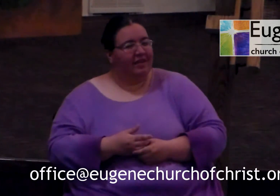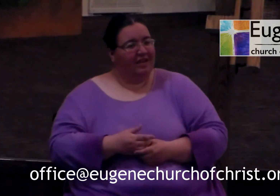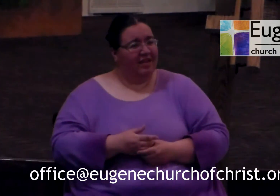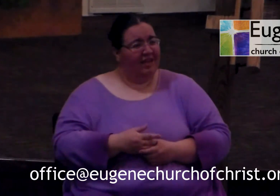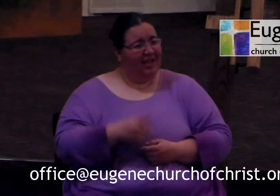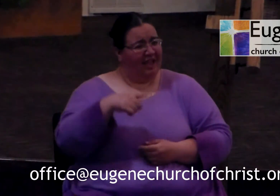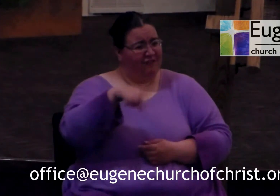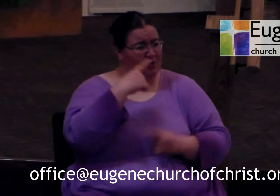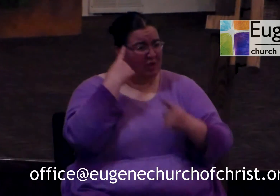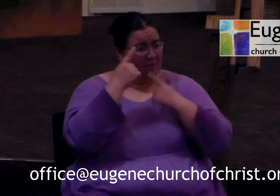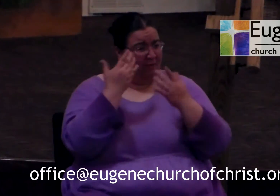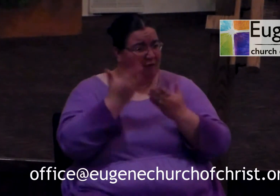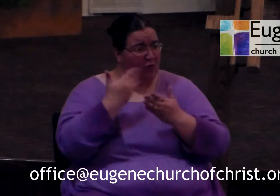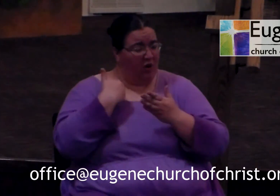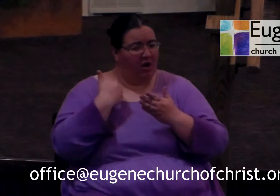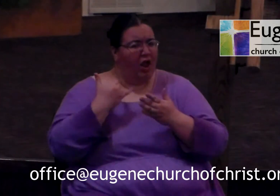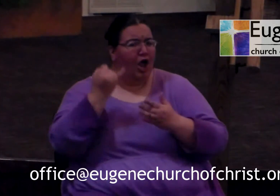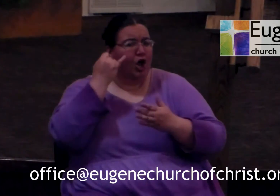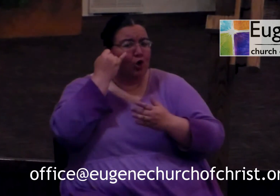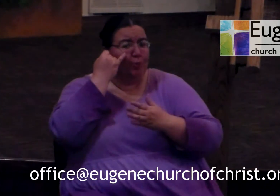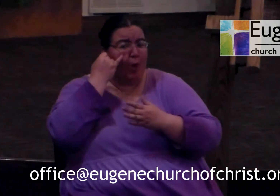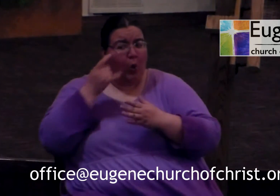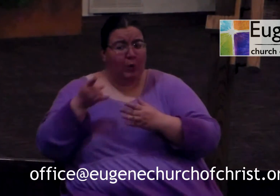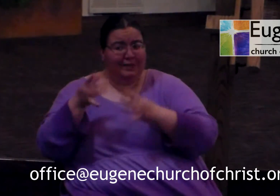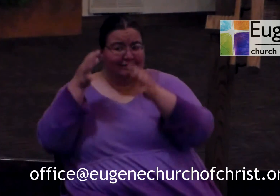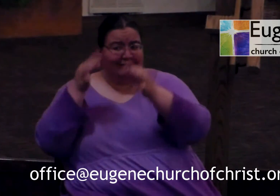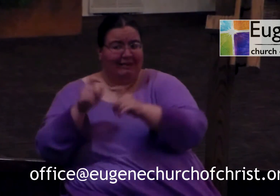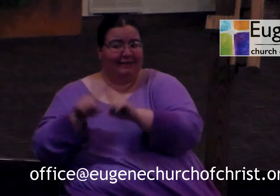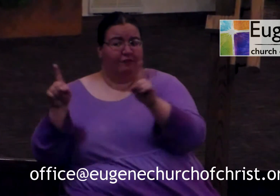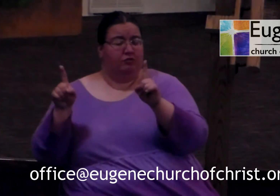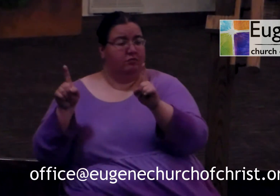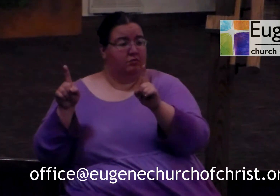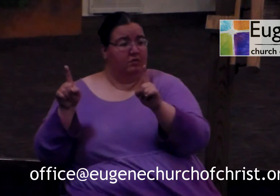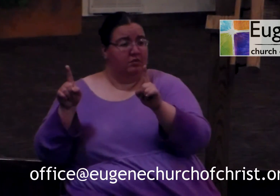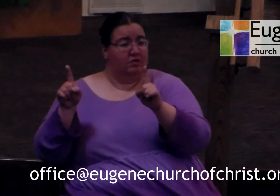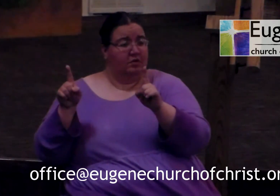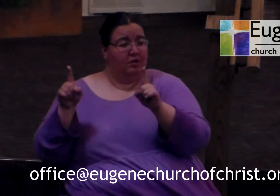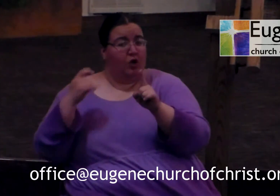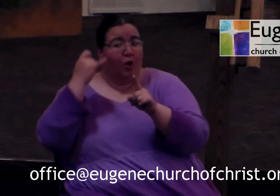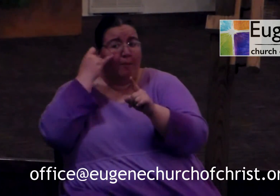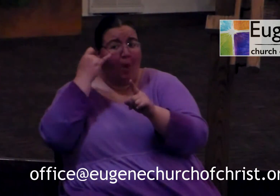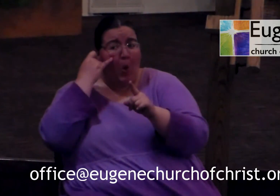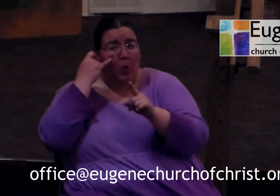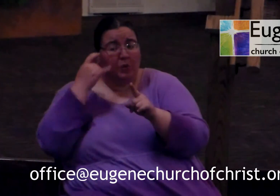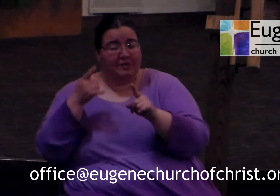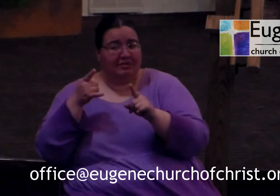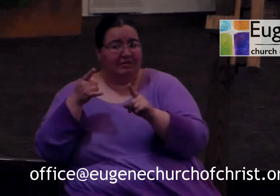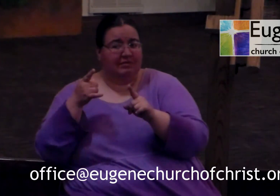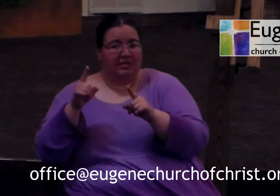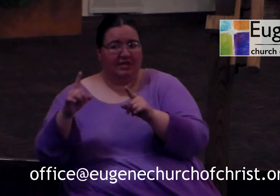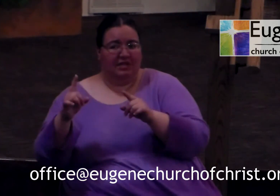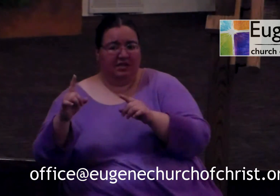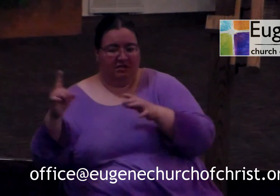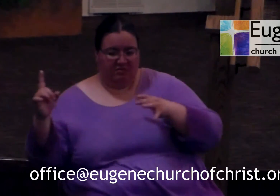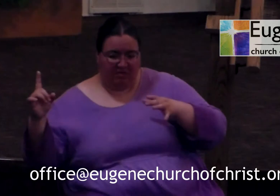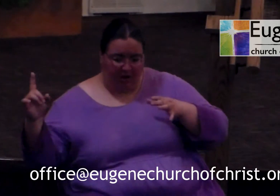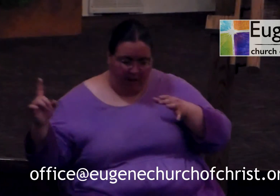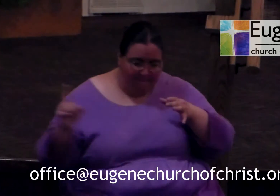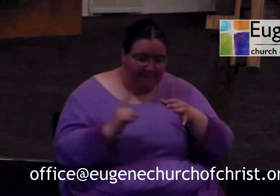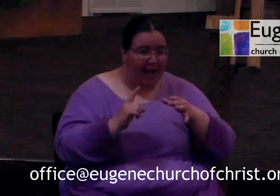What if he in tears had gone back to the other 11 and said, I don't understand what happened. I don't know where I turned wrong.